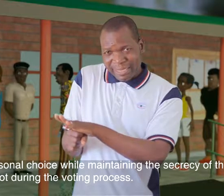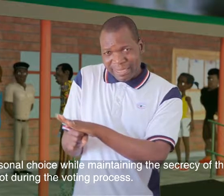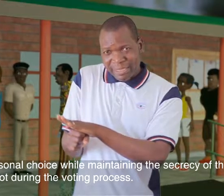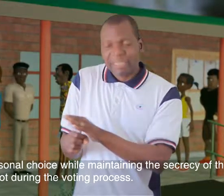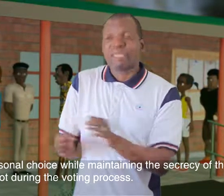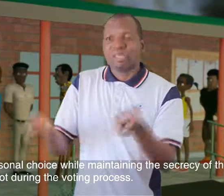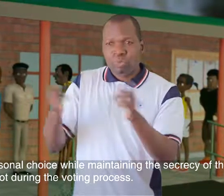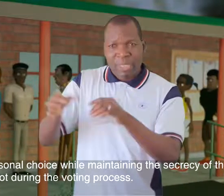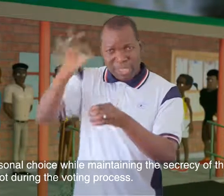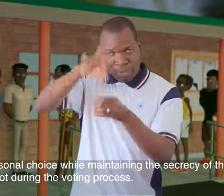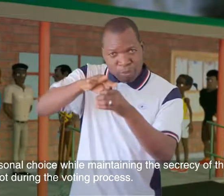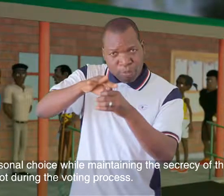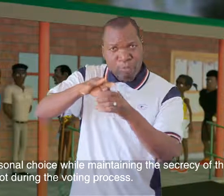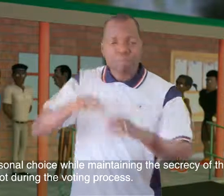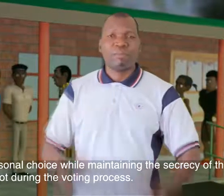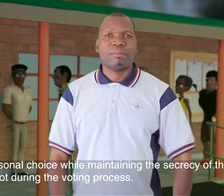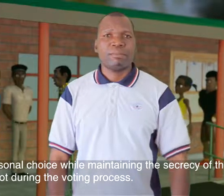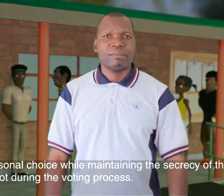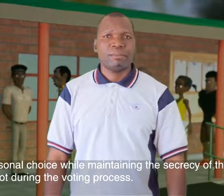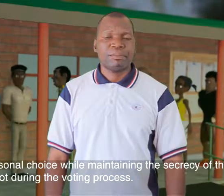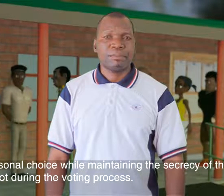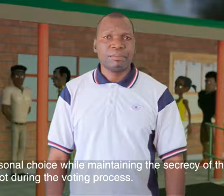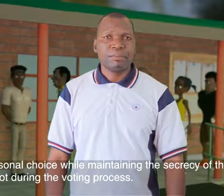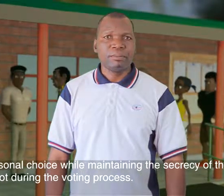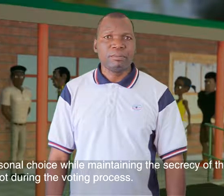the secrecy of the ballot during the voting process.